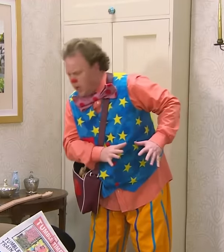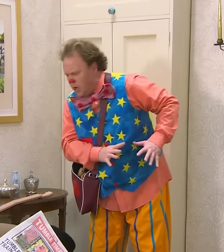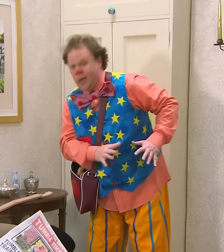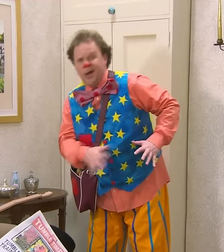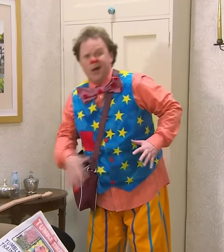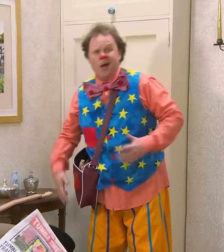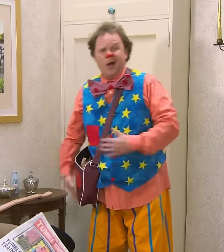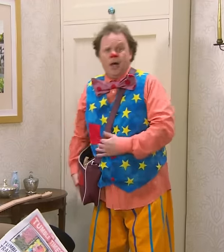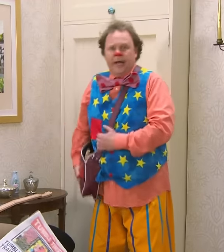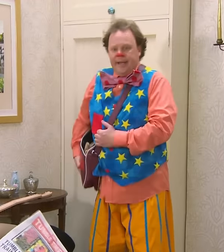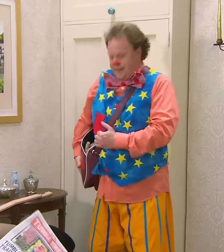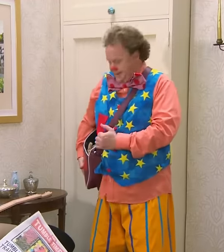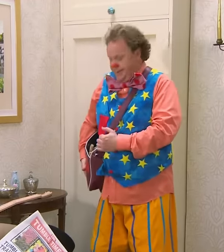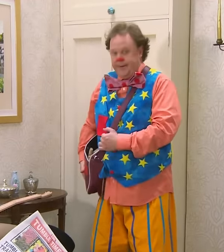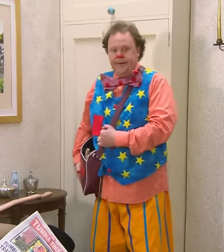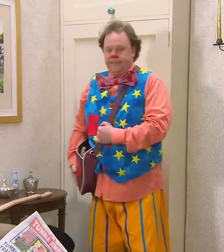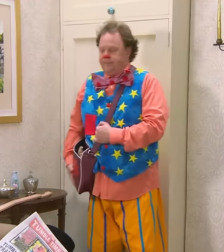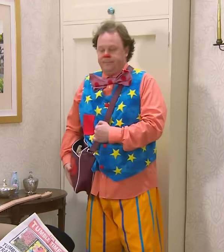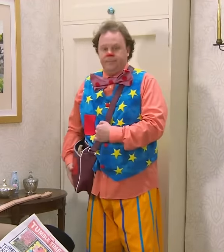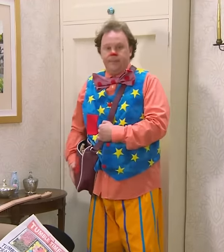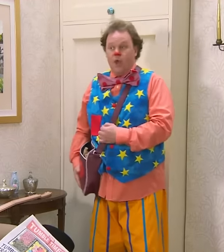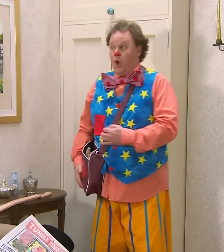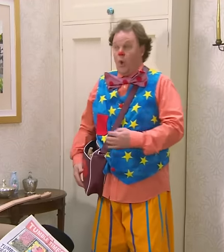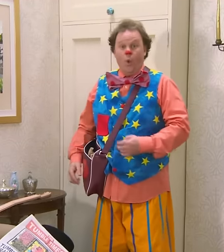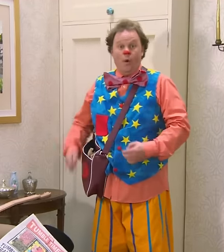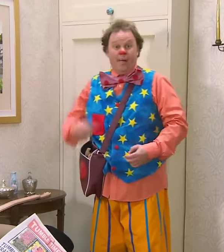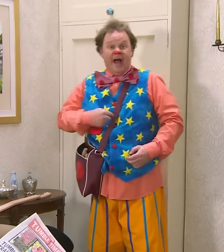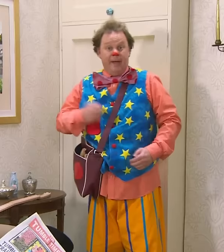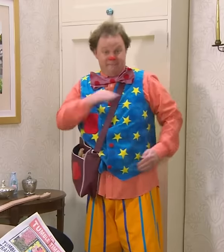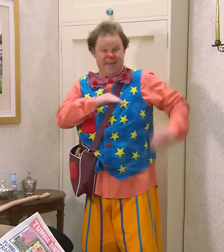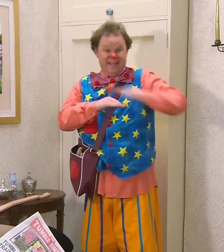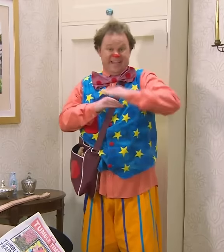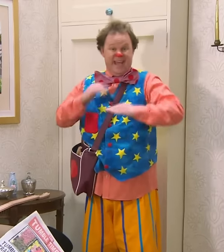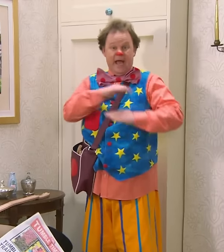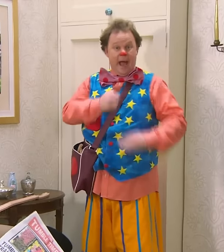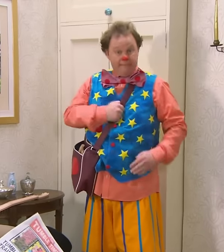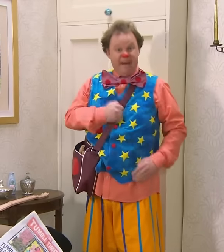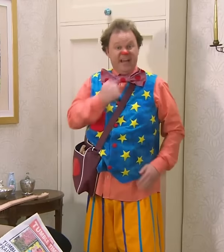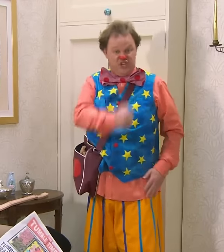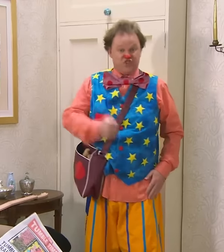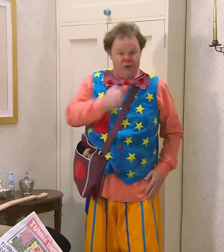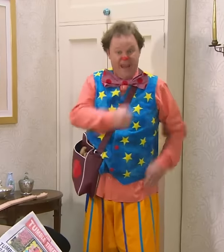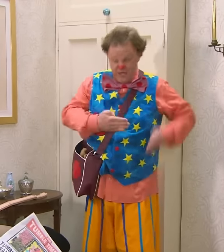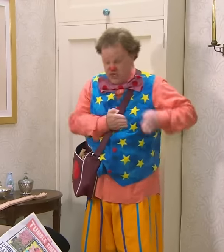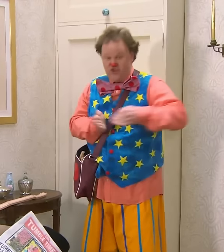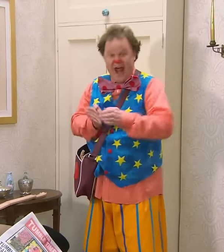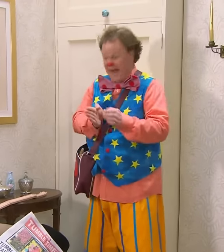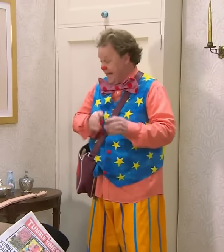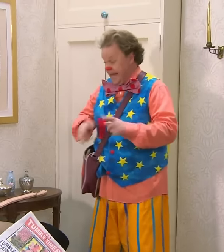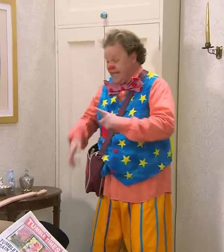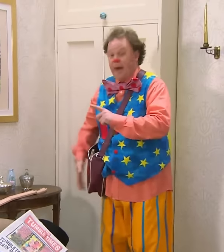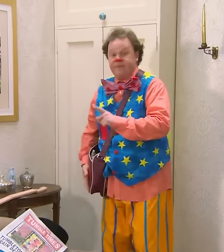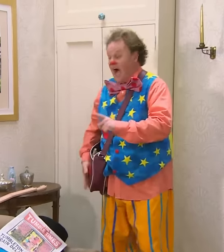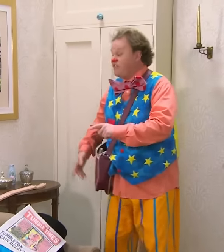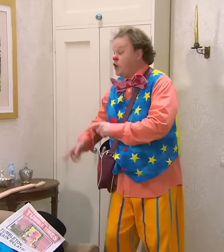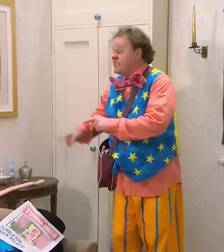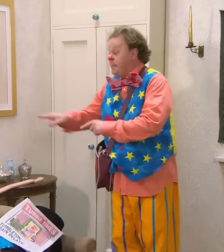Shh! What are you doing in Lord Tumble's study, Mr. Tumble? I'm building my train track. Yep, I've got some